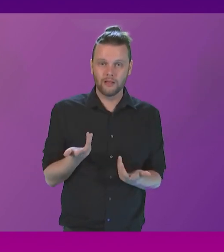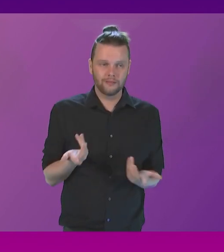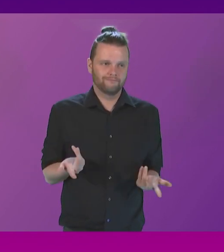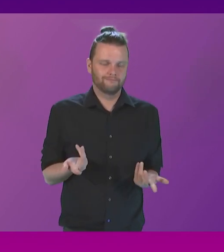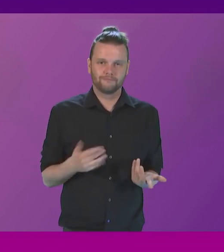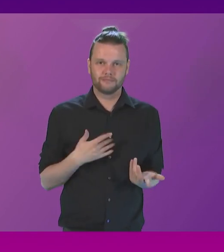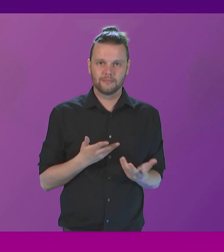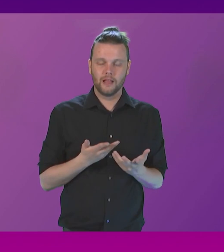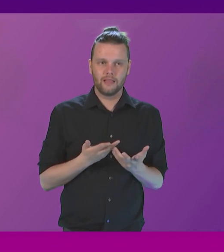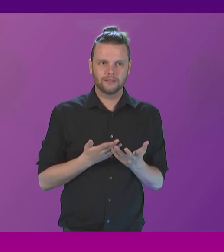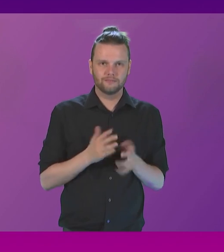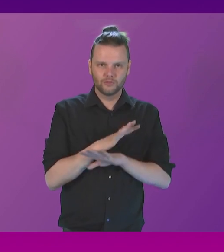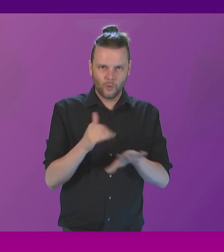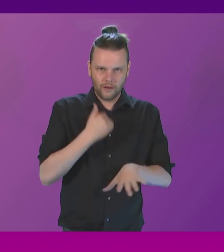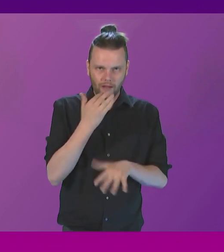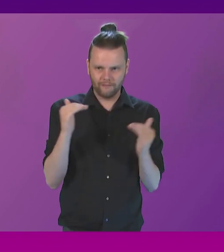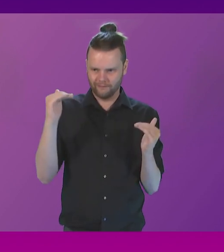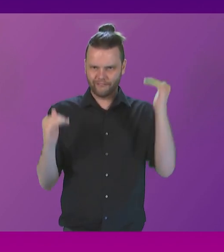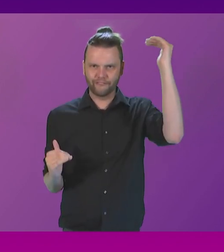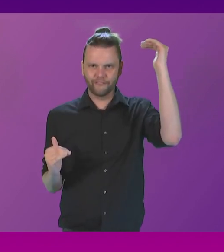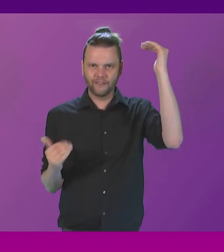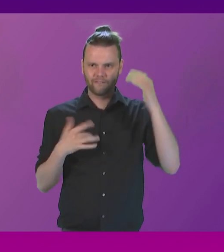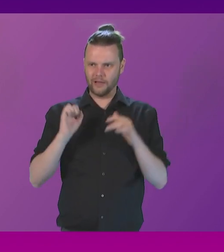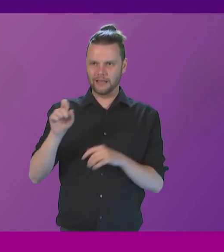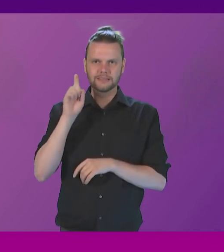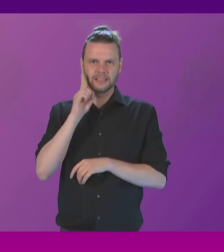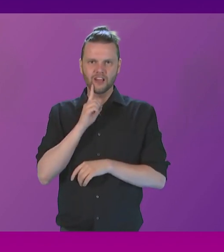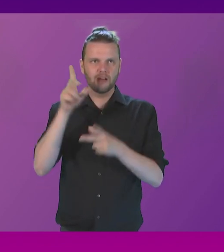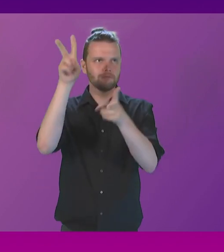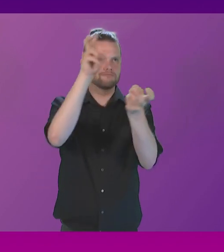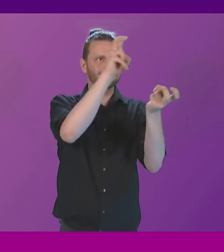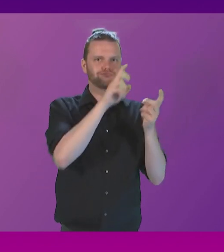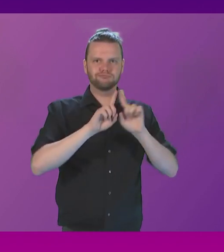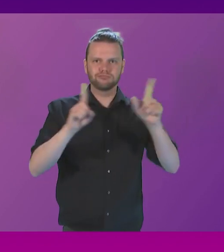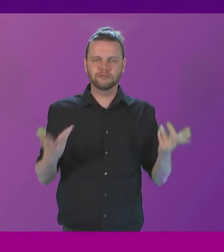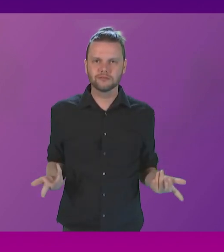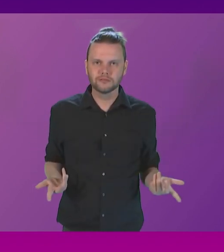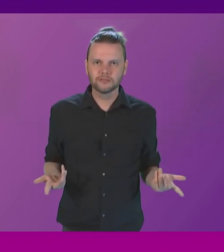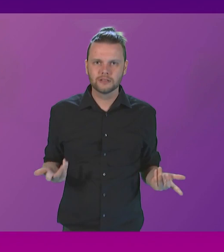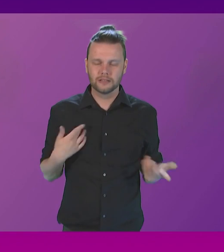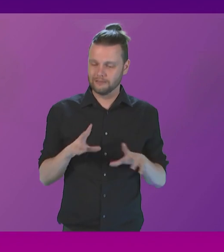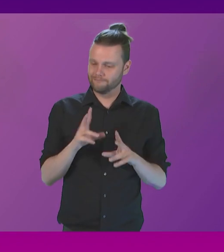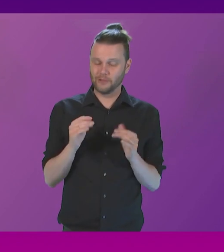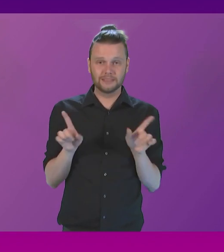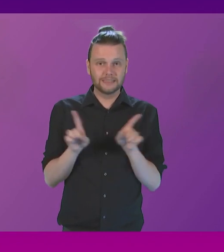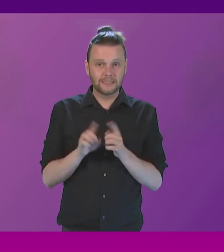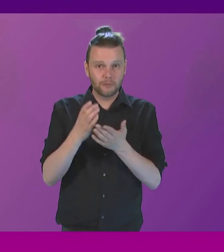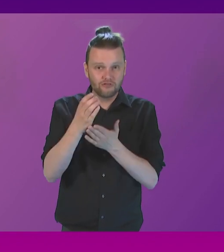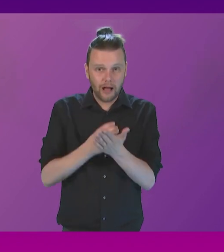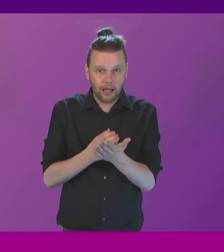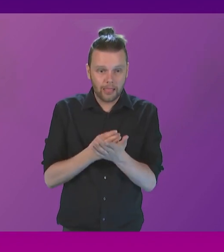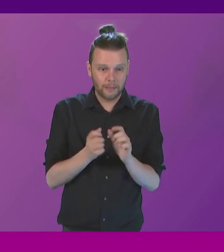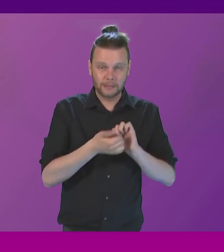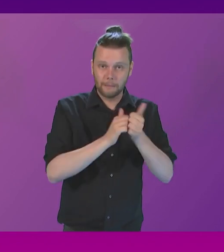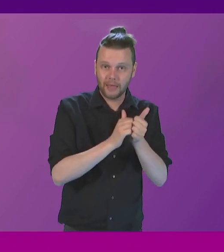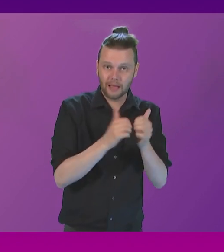a reasonable comparison to his hearing counterparts. He is not currently receiving the same curriculum as